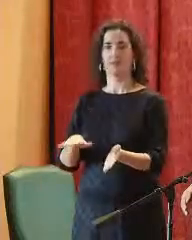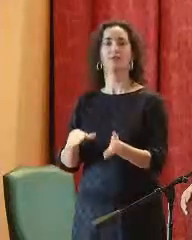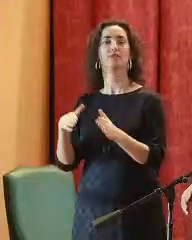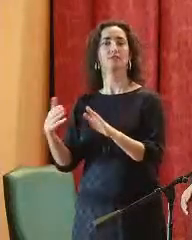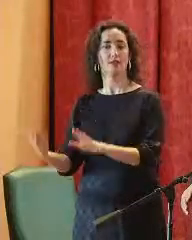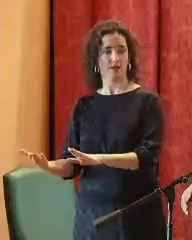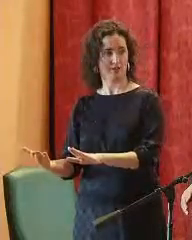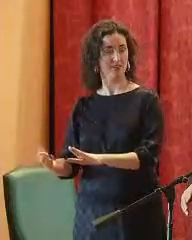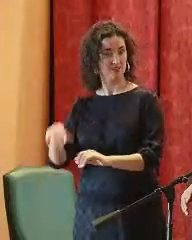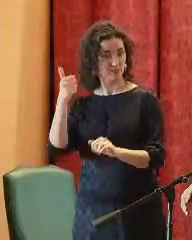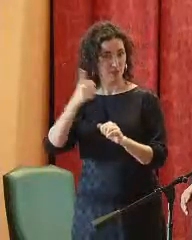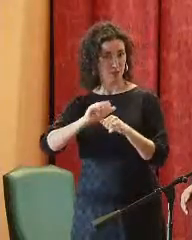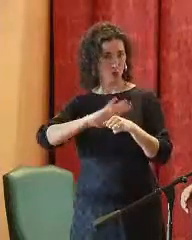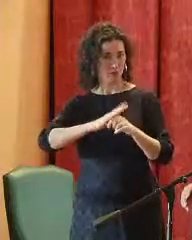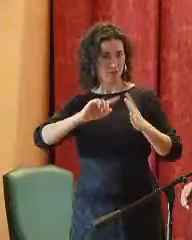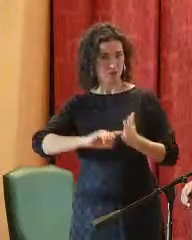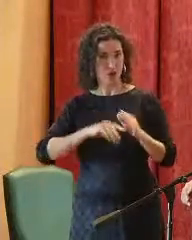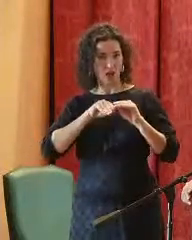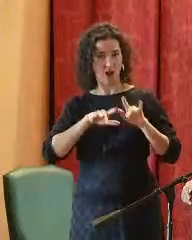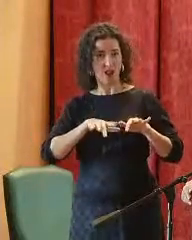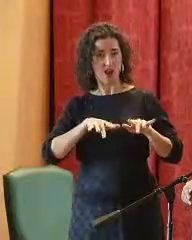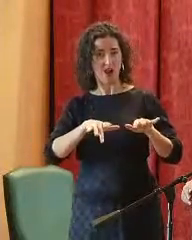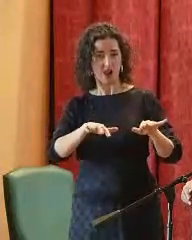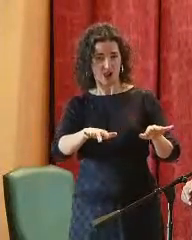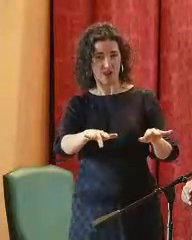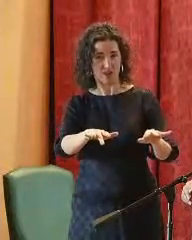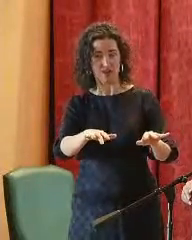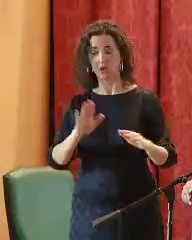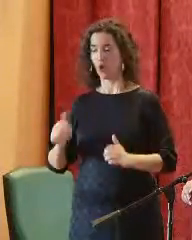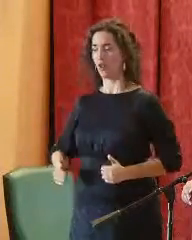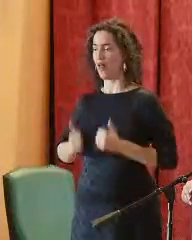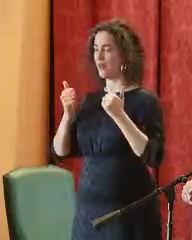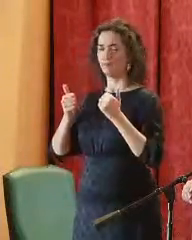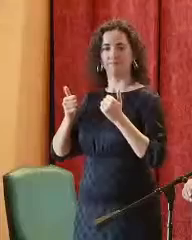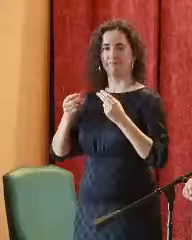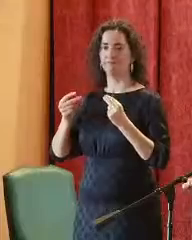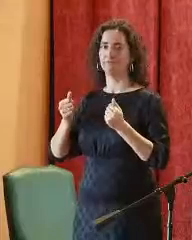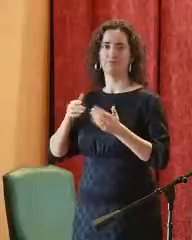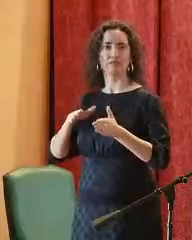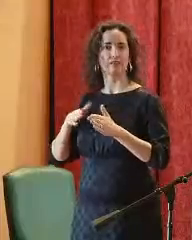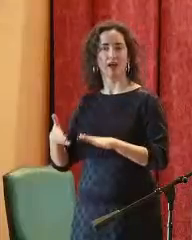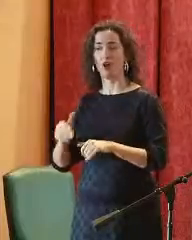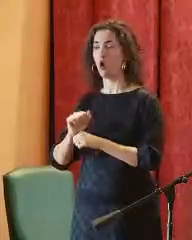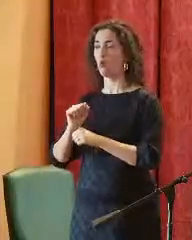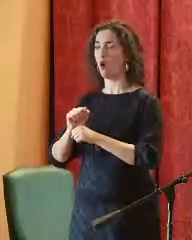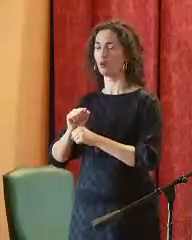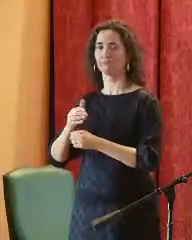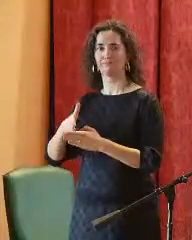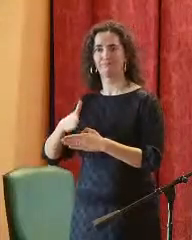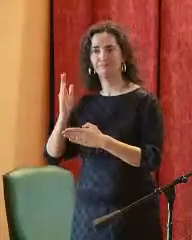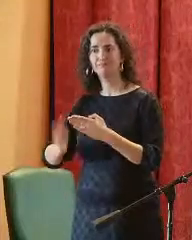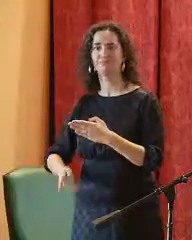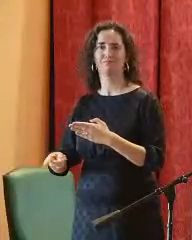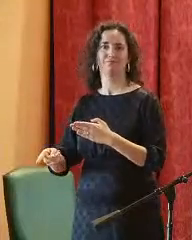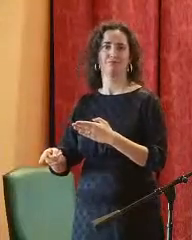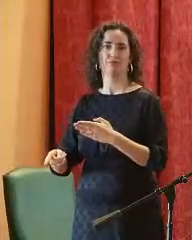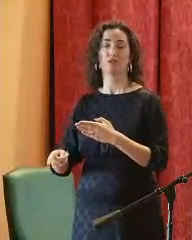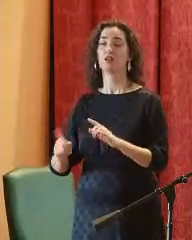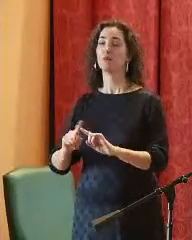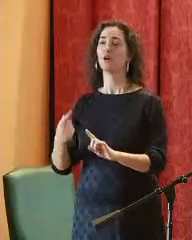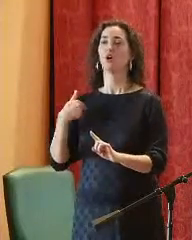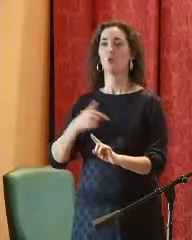shortly after the pandemic started, and it cut short her life and her work. But we are so glad that her